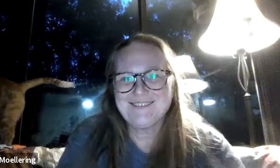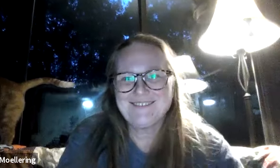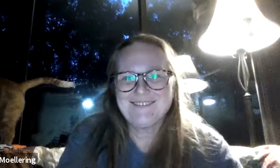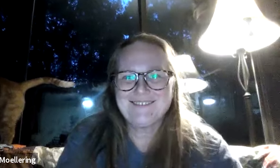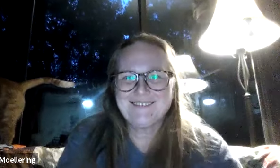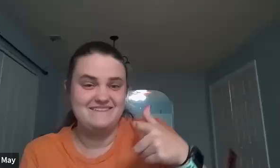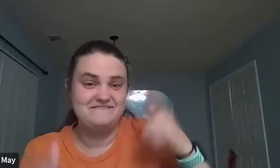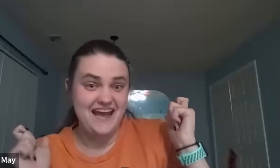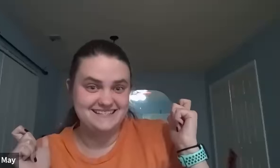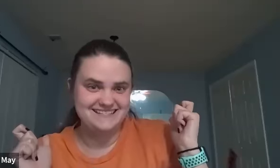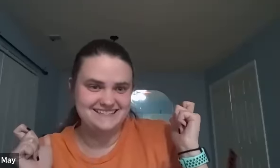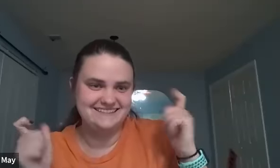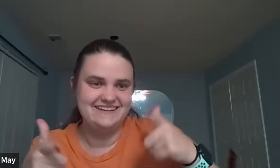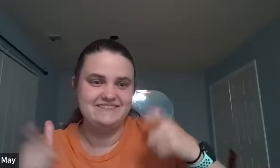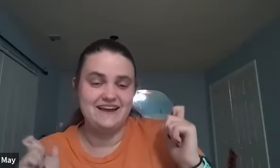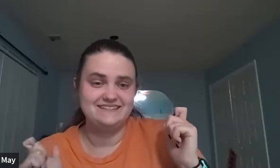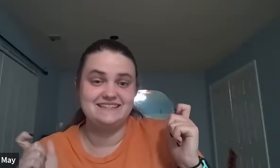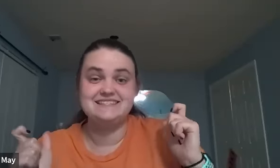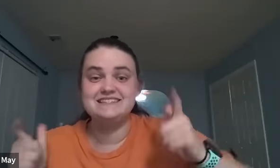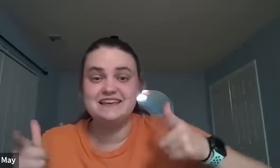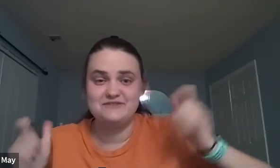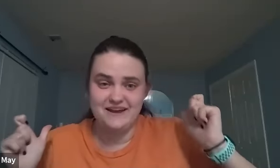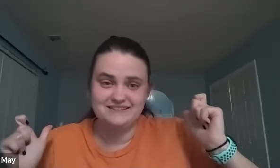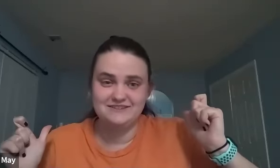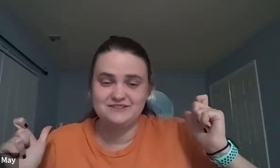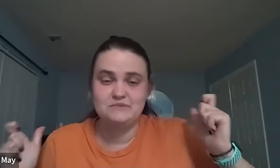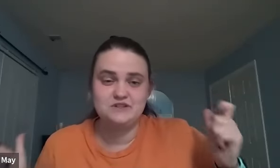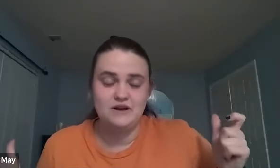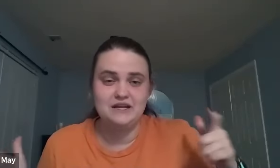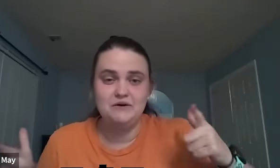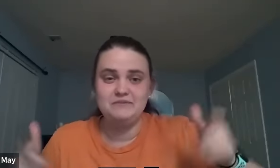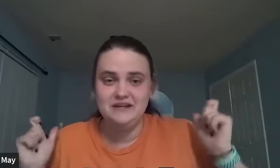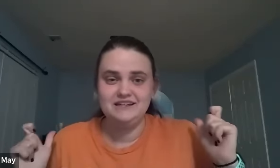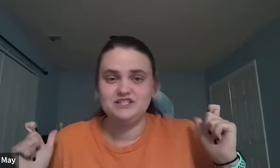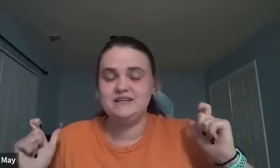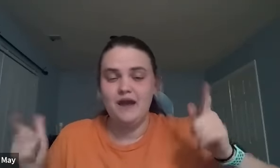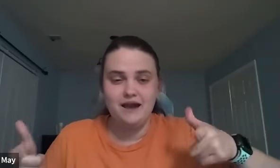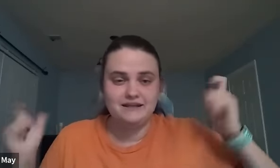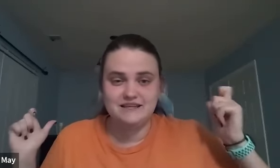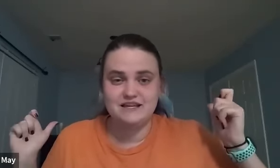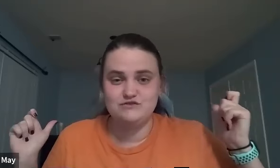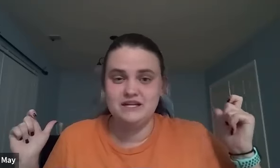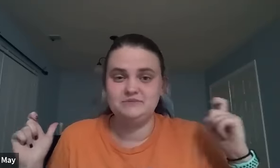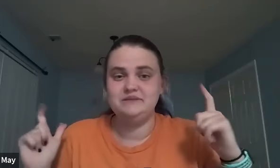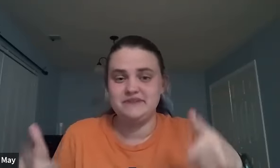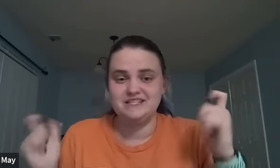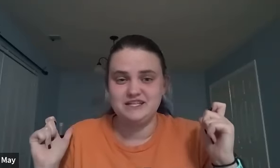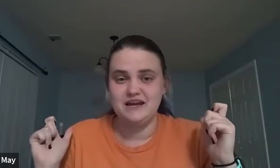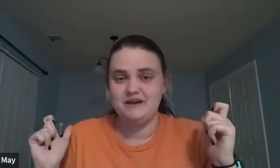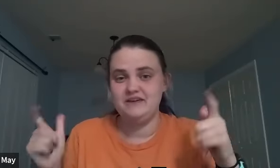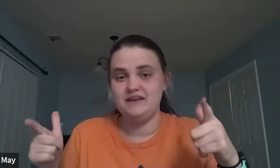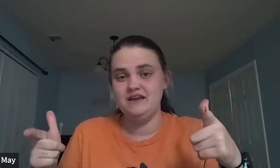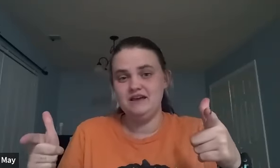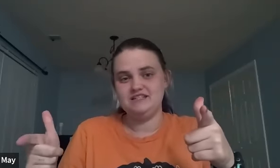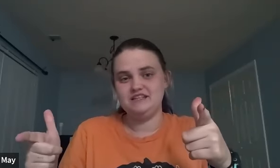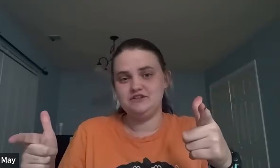So yes, fast. This is a sign for fast also. I'm sorry. I know I'm just keep adding signs randomly, but that's just kind of my thing. It's like you're